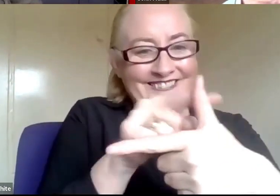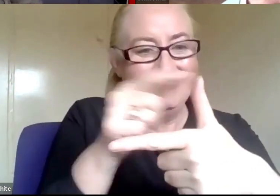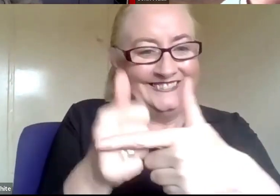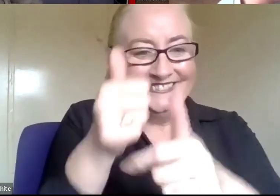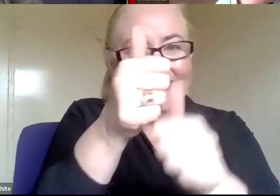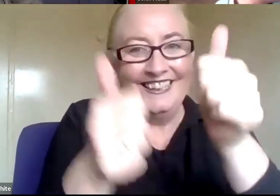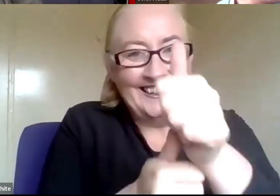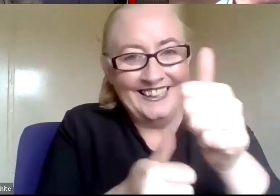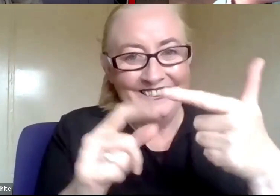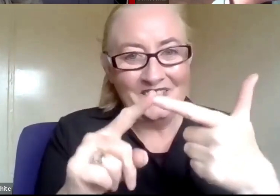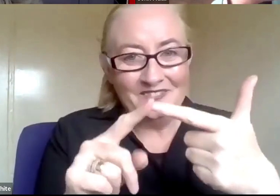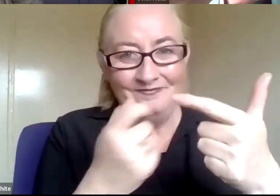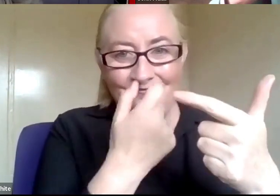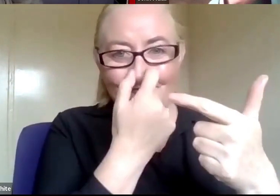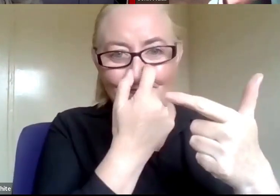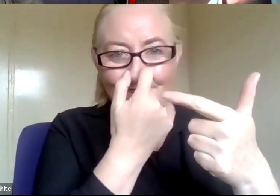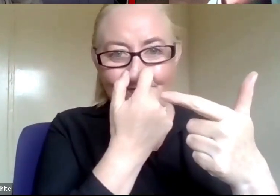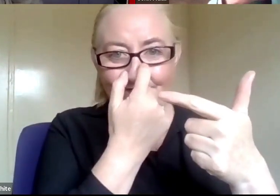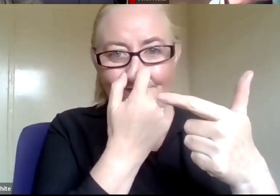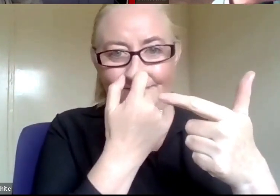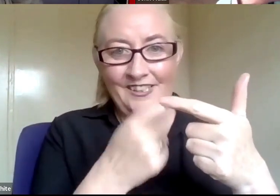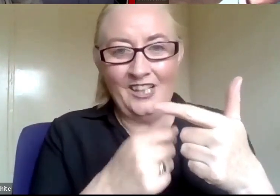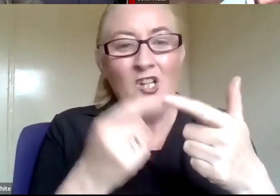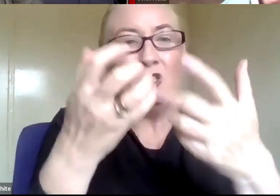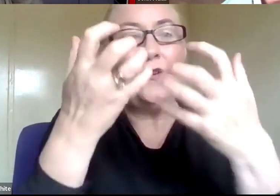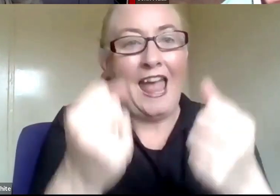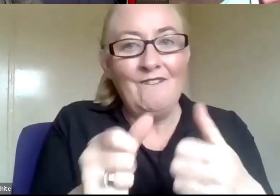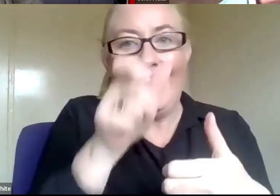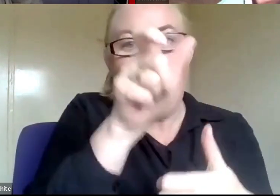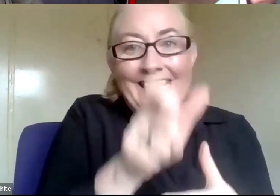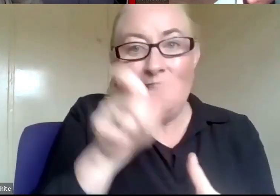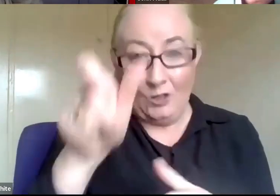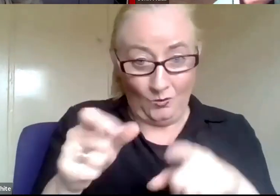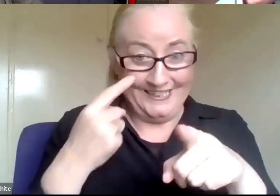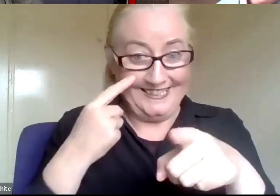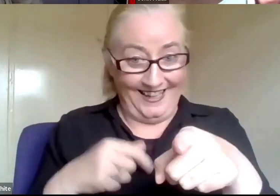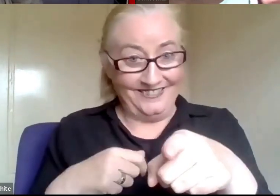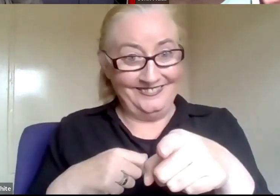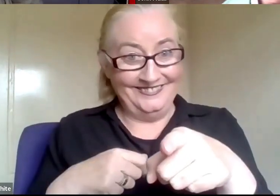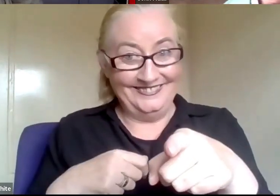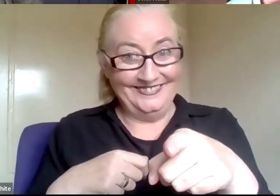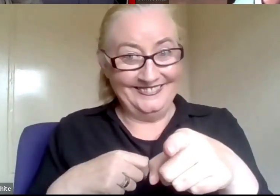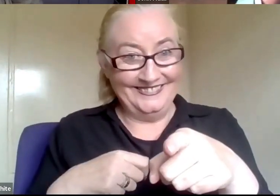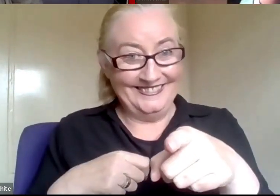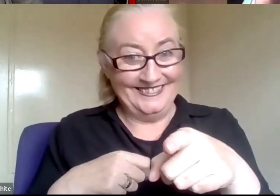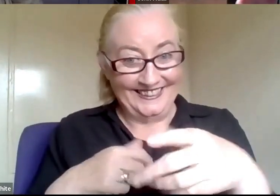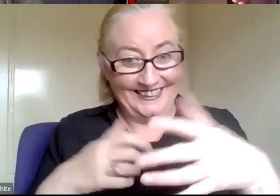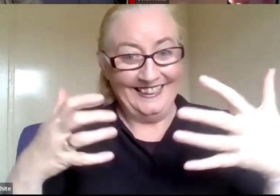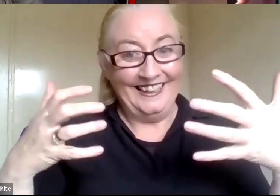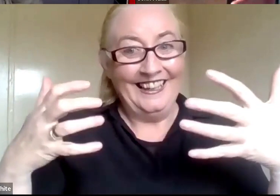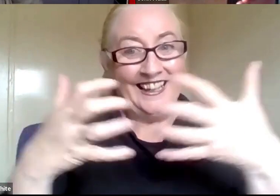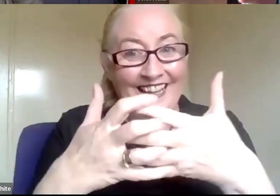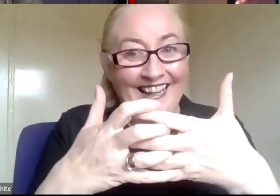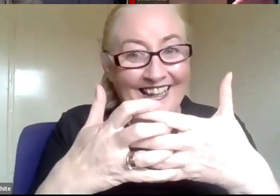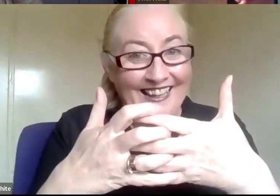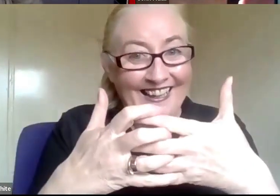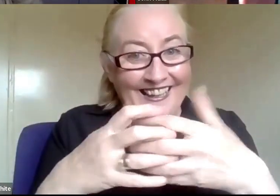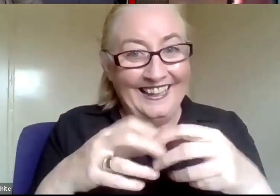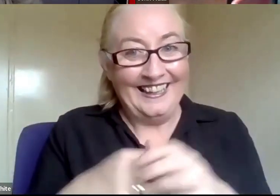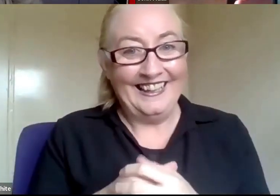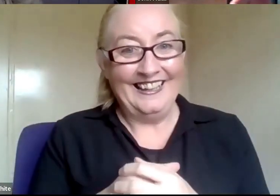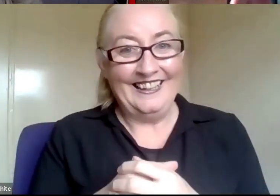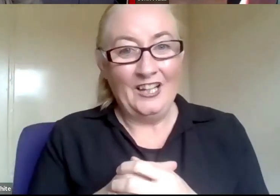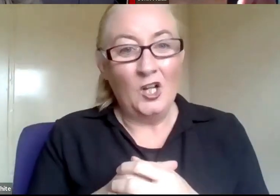individuals, the team, and movement towards the task, which gives you